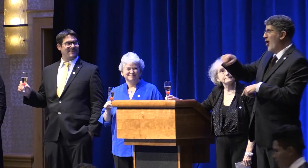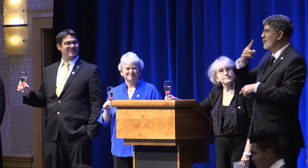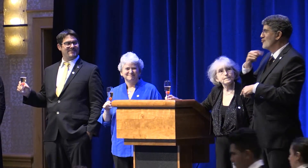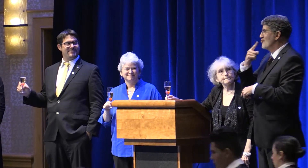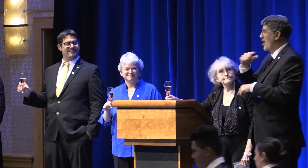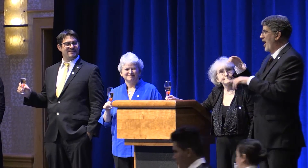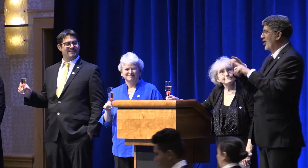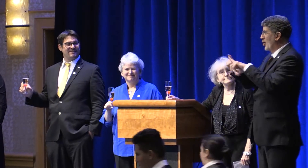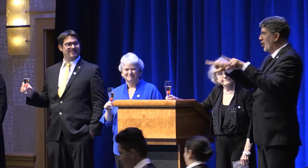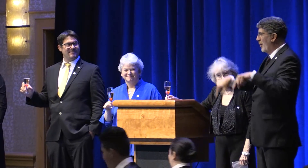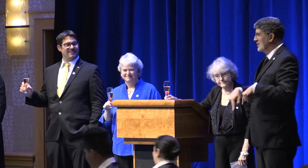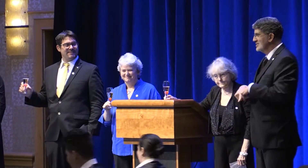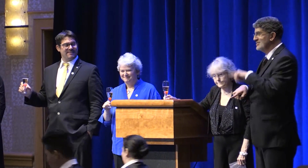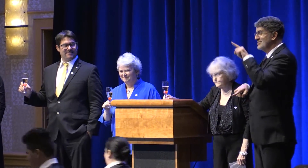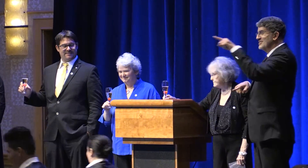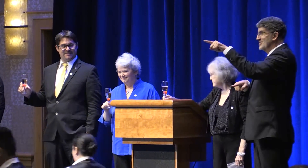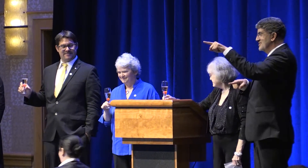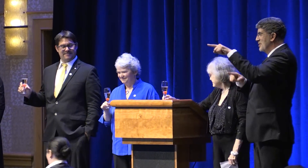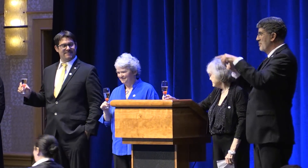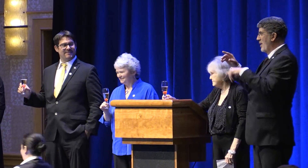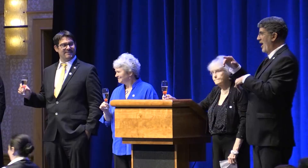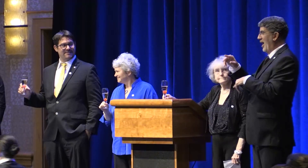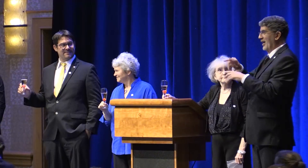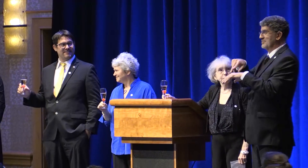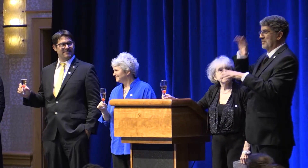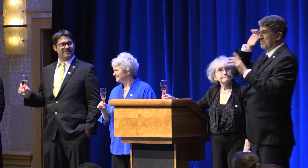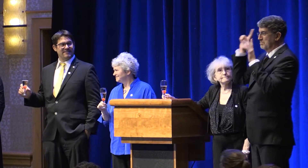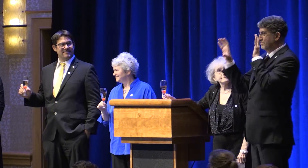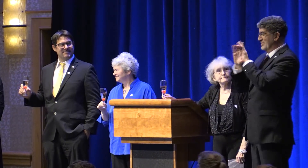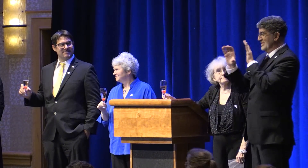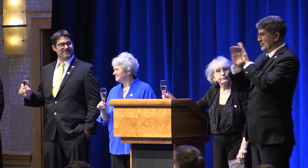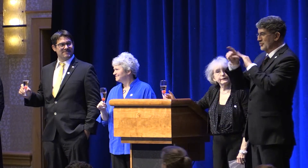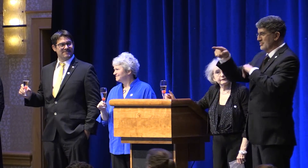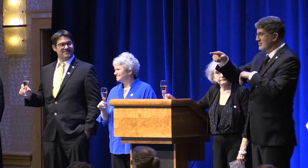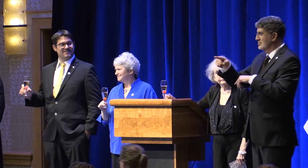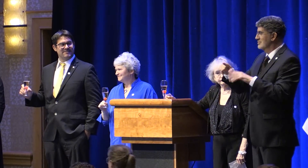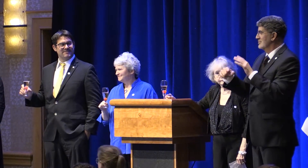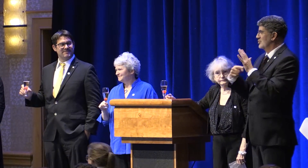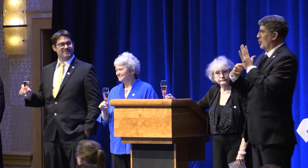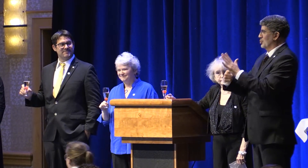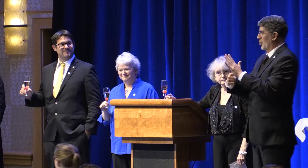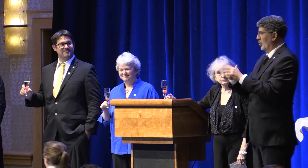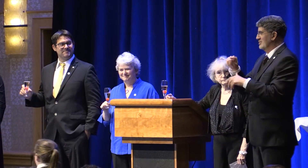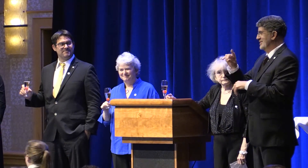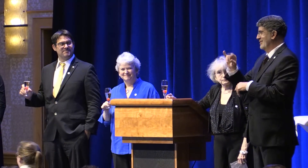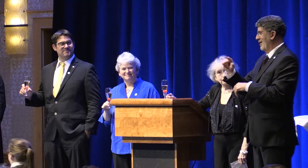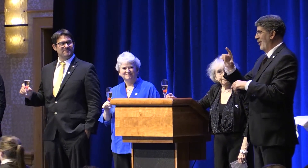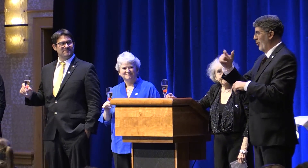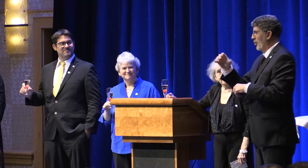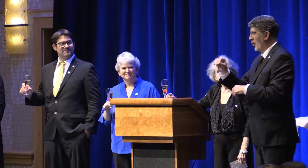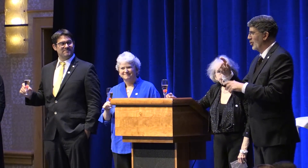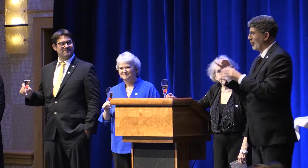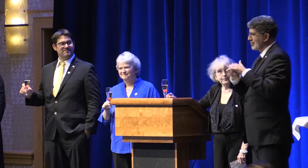Also, you'll see that we have the circular red carpet by the Step and Repeat at the back of the